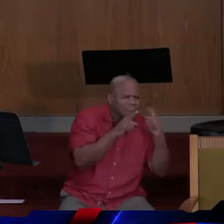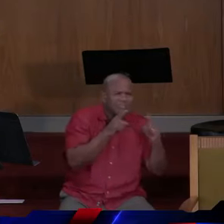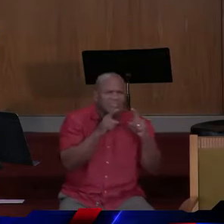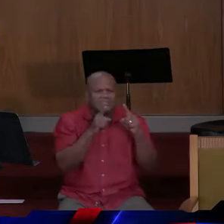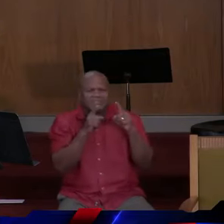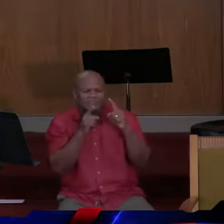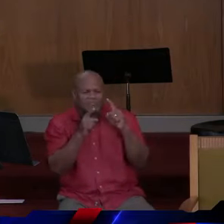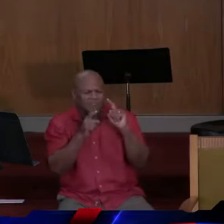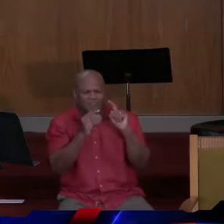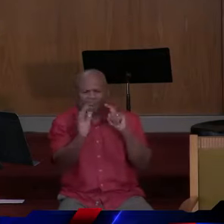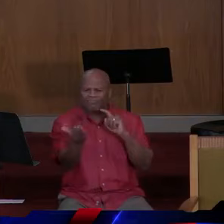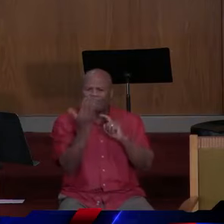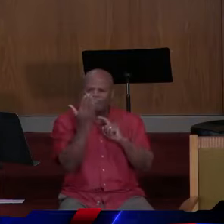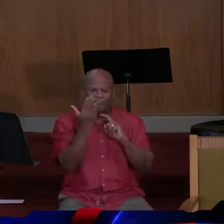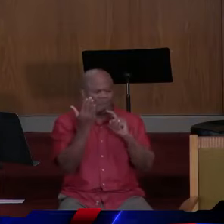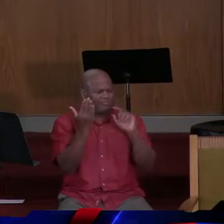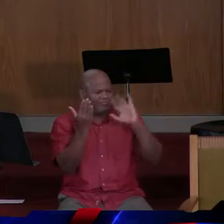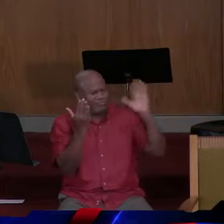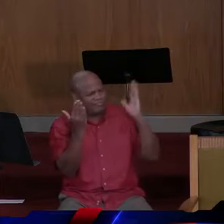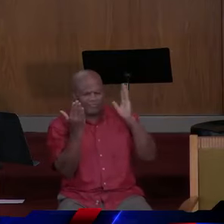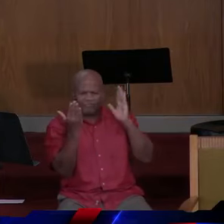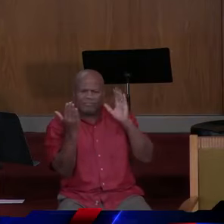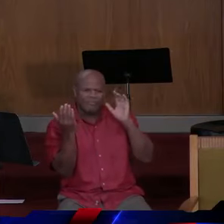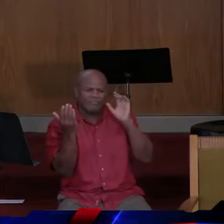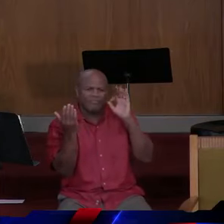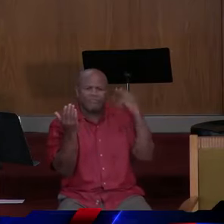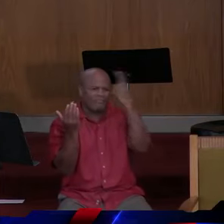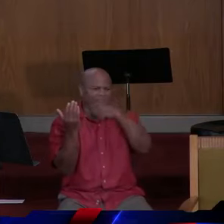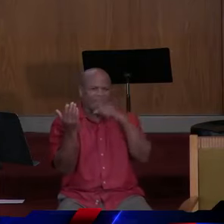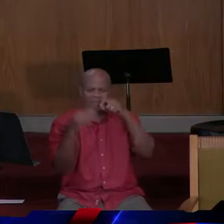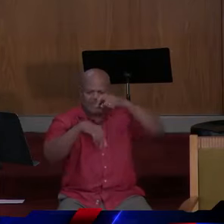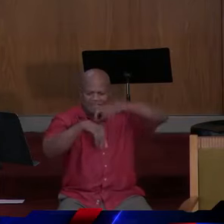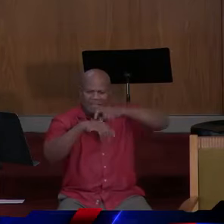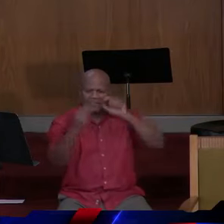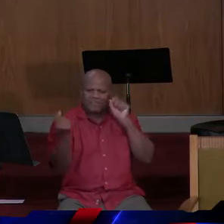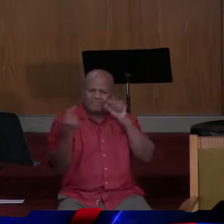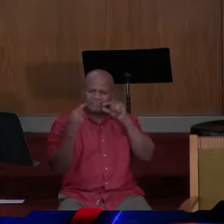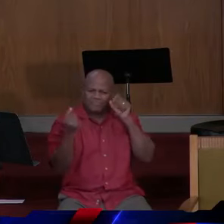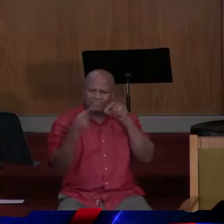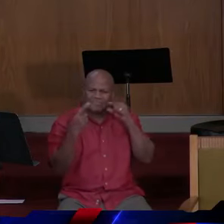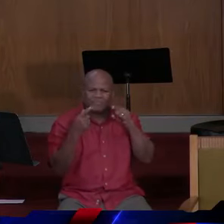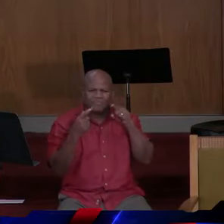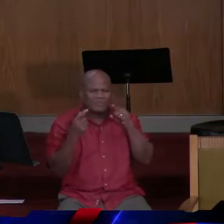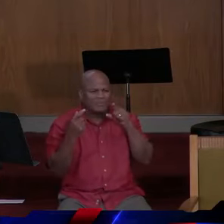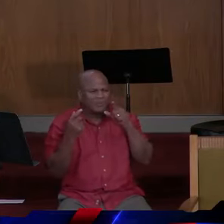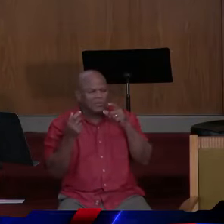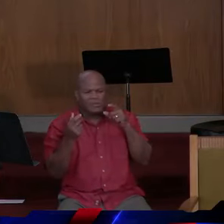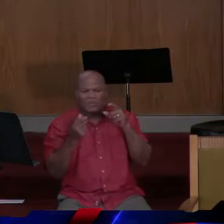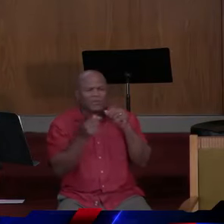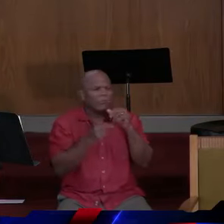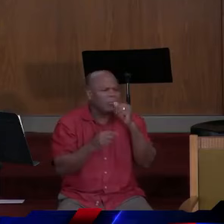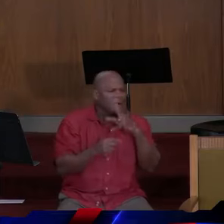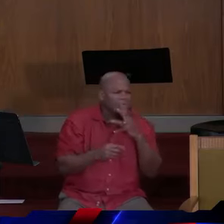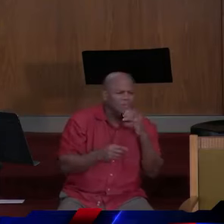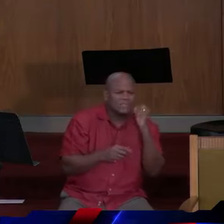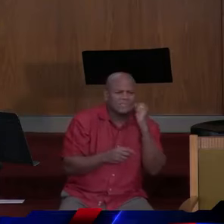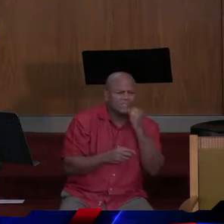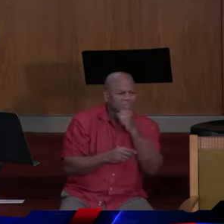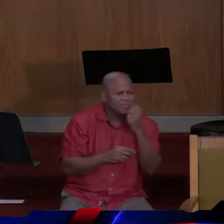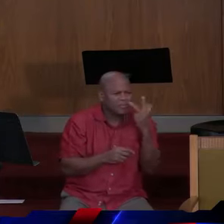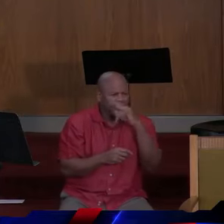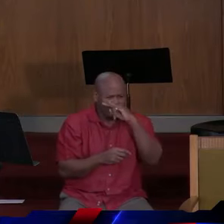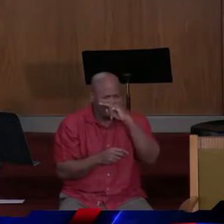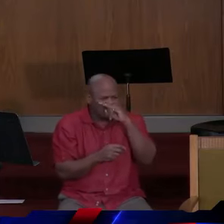gadgets. If you go to the store, check on your senior neighbors or that mother struggling, single mother struggling with three